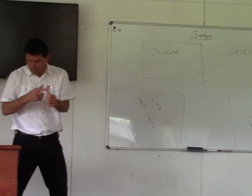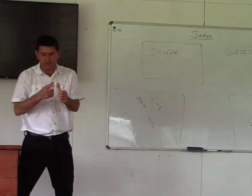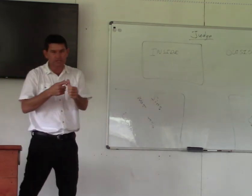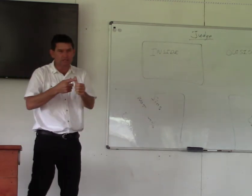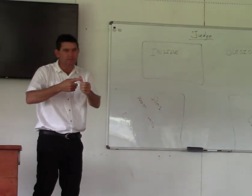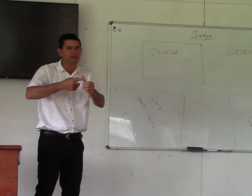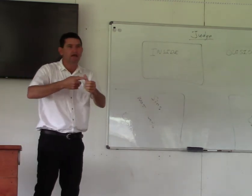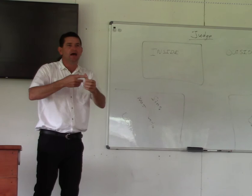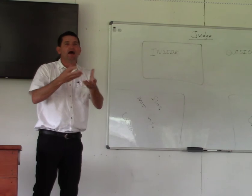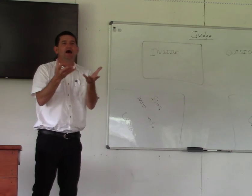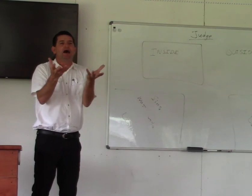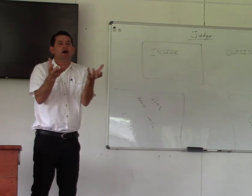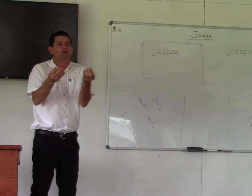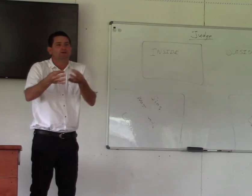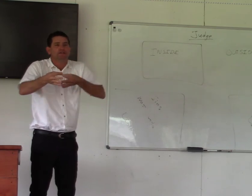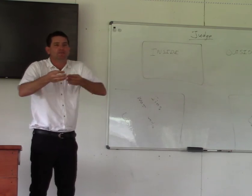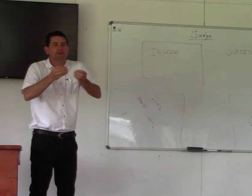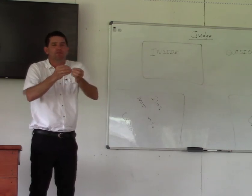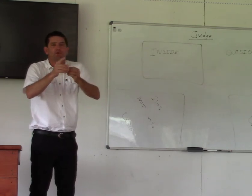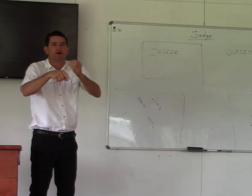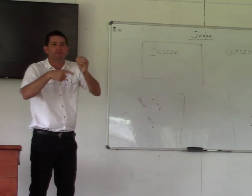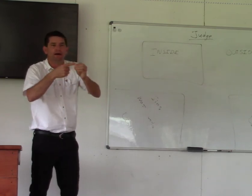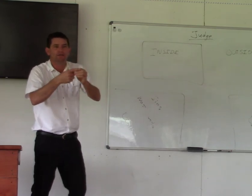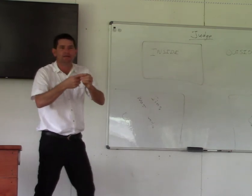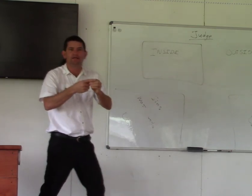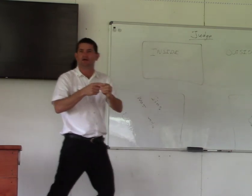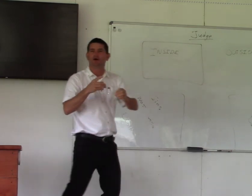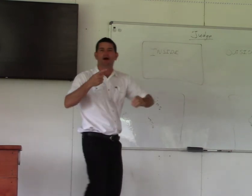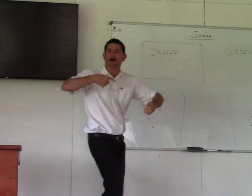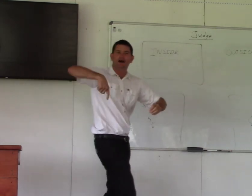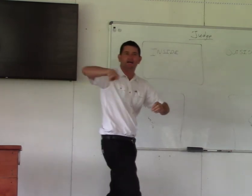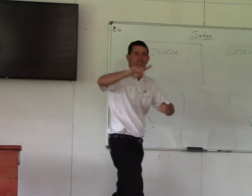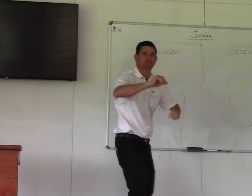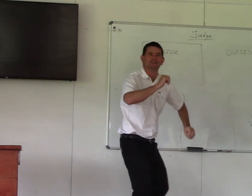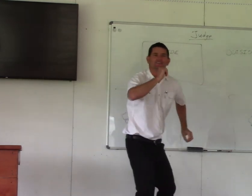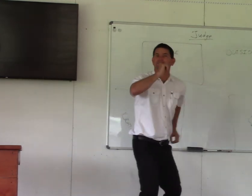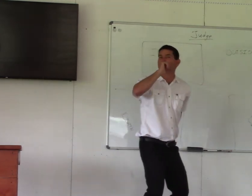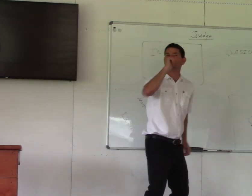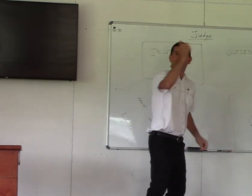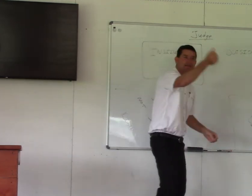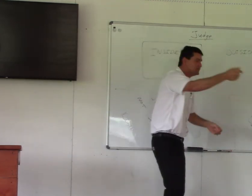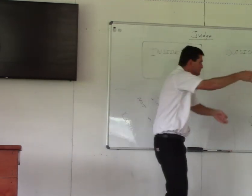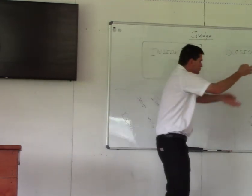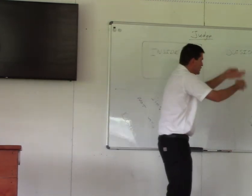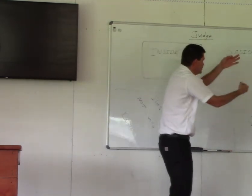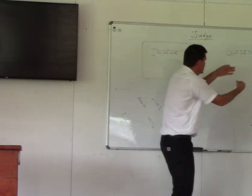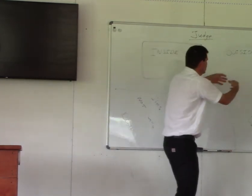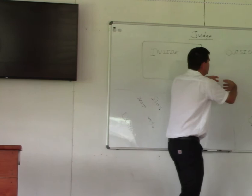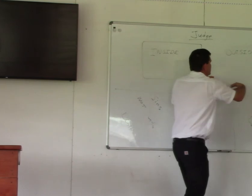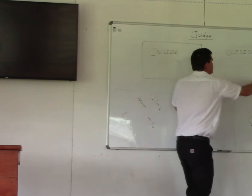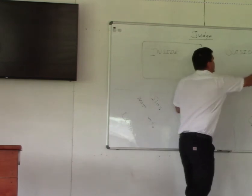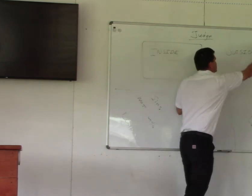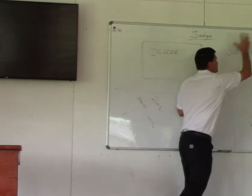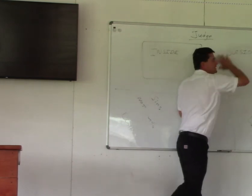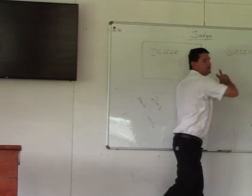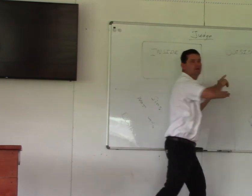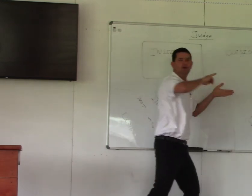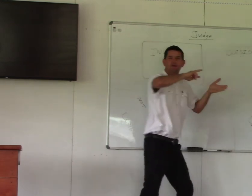First, I want to explain more about us not judging what's outside.